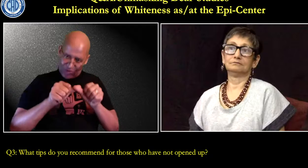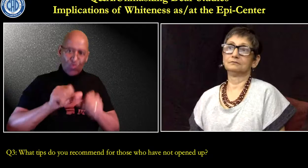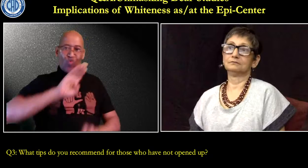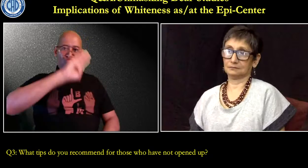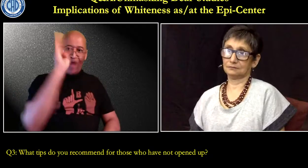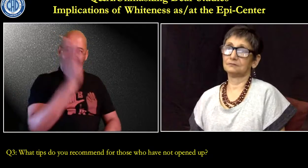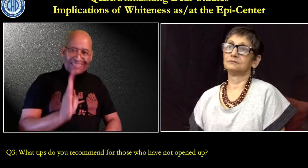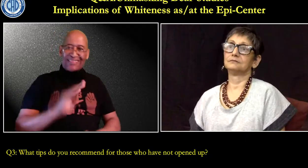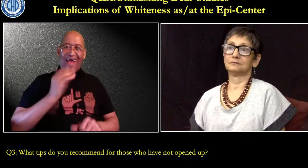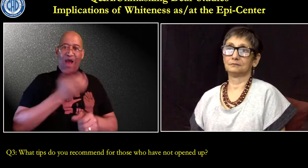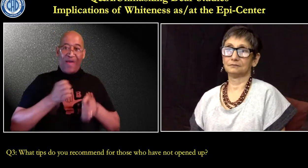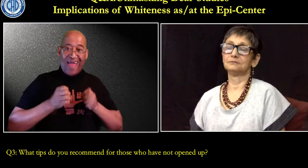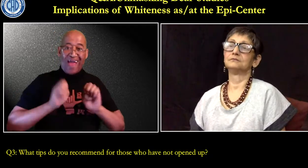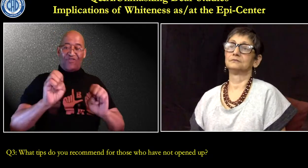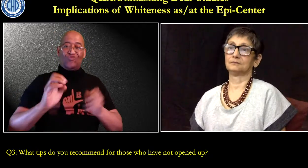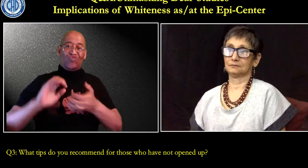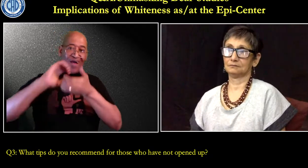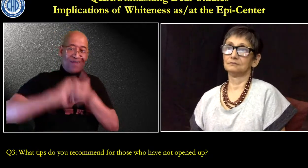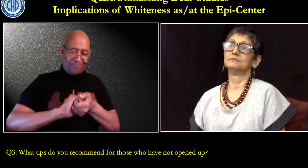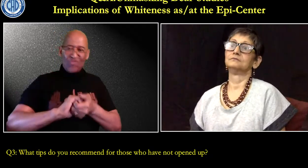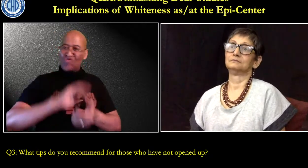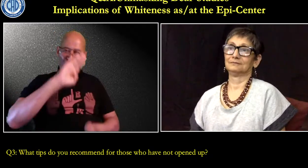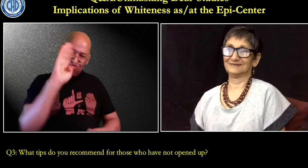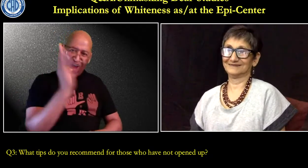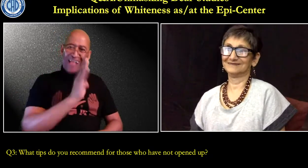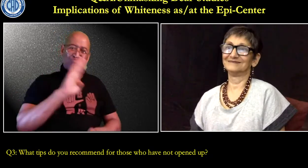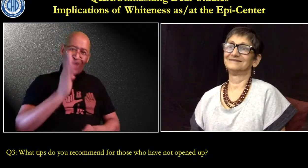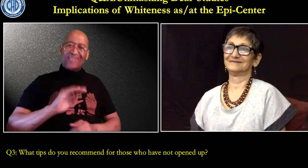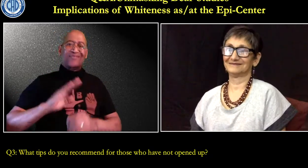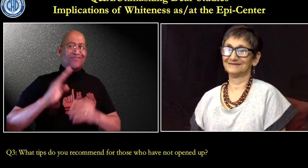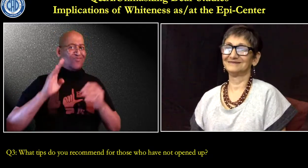And the problem is we're not able to come together.